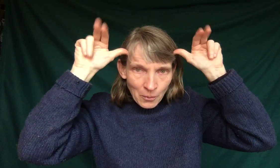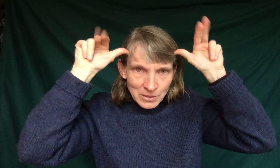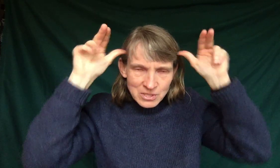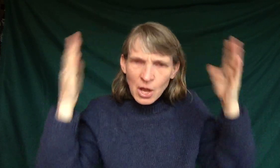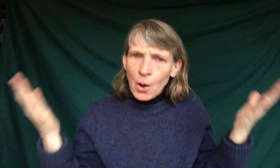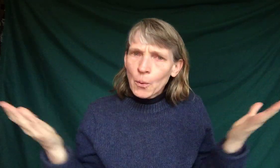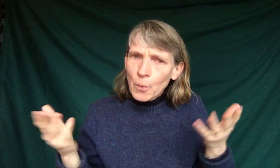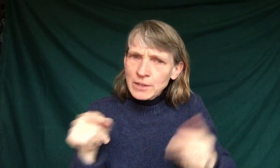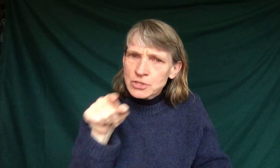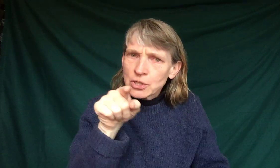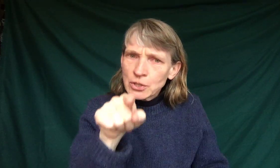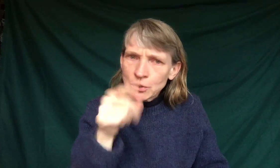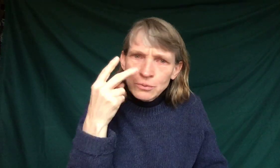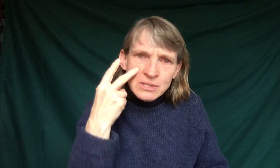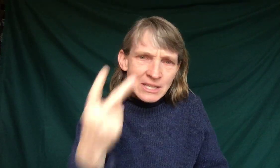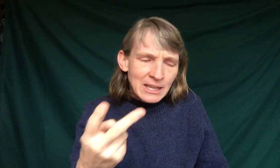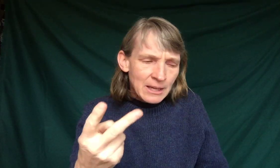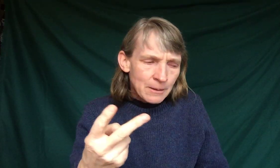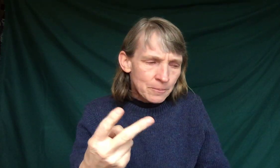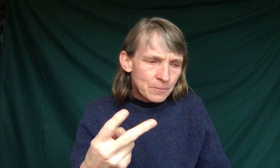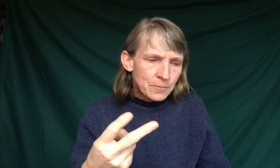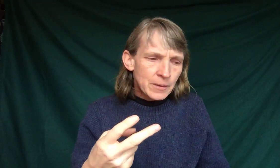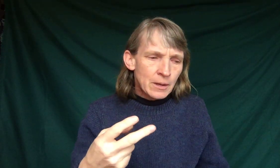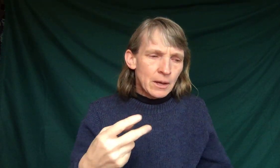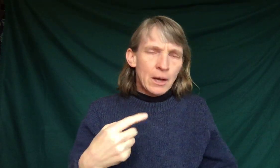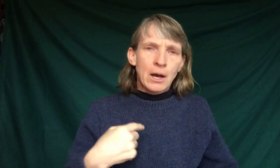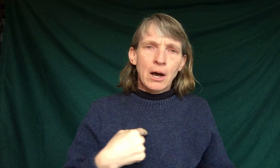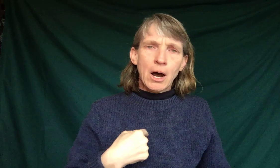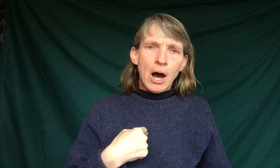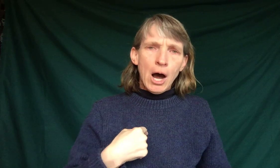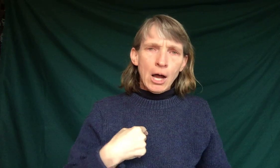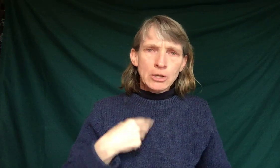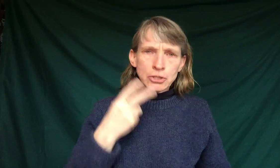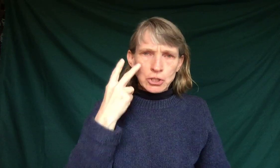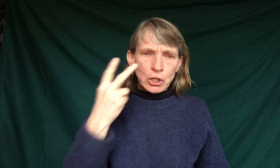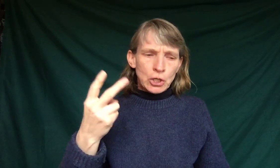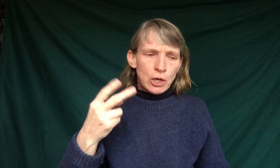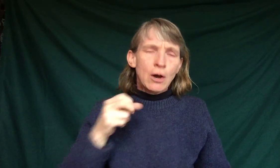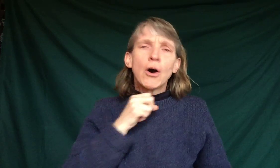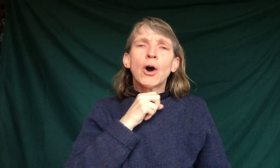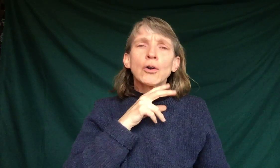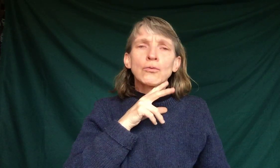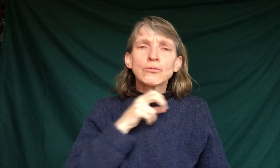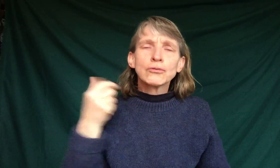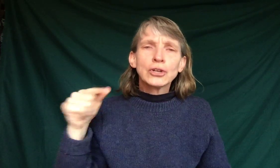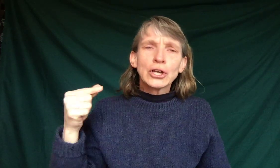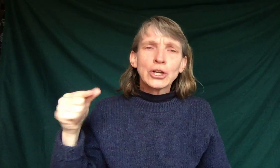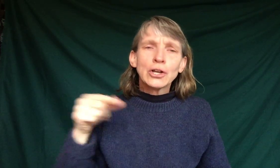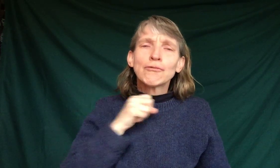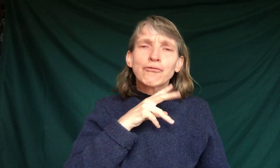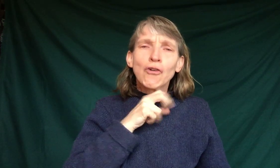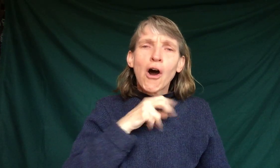horse, what do you see? I see a green